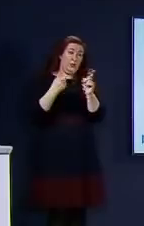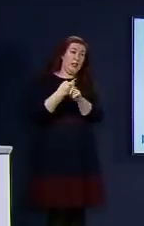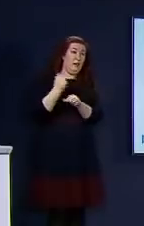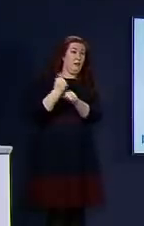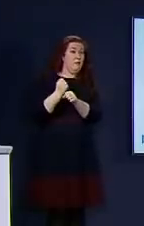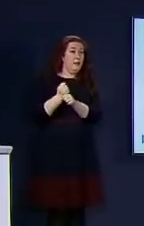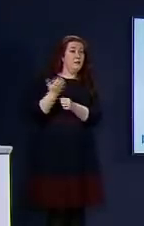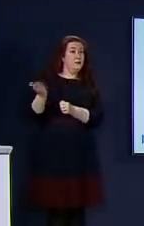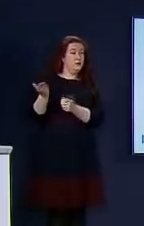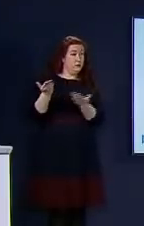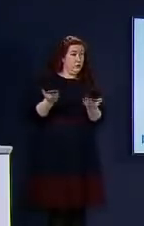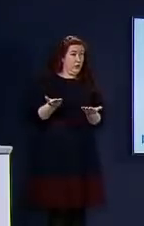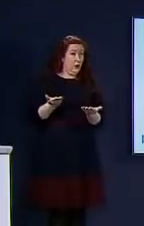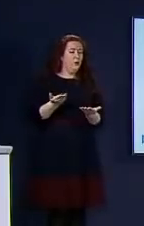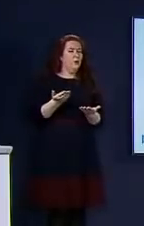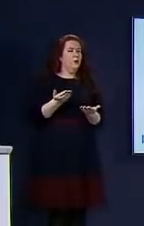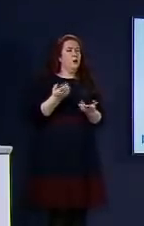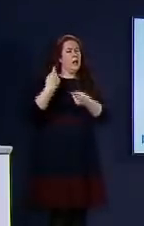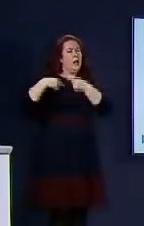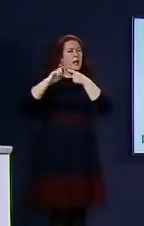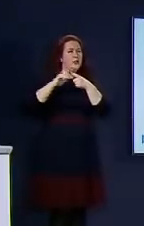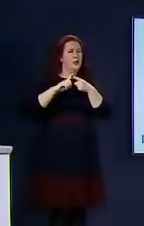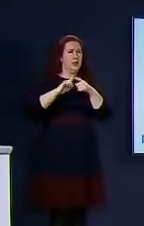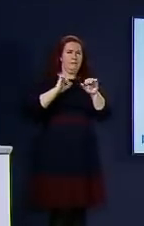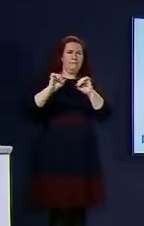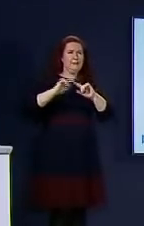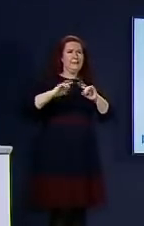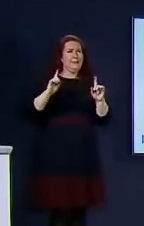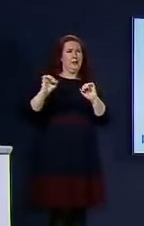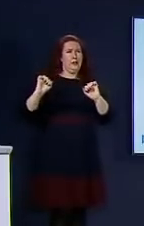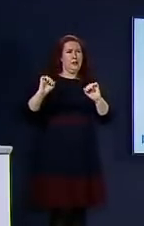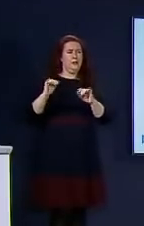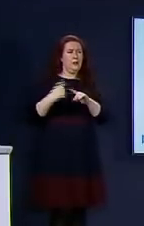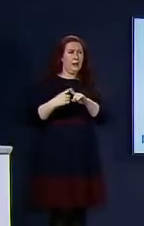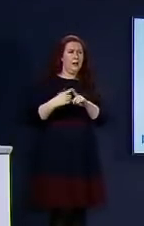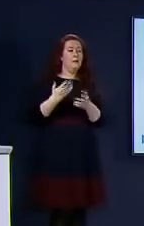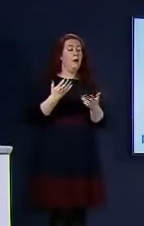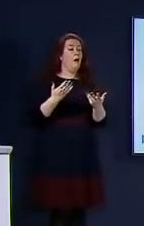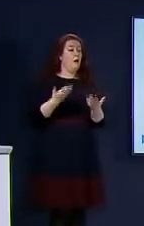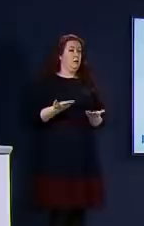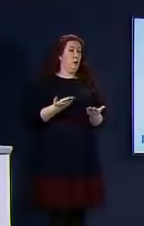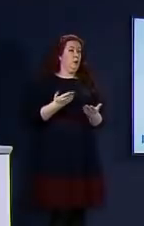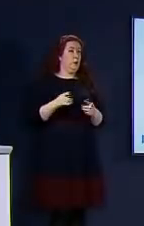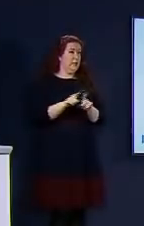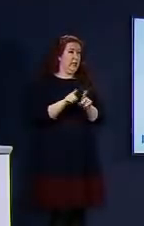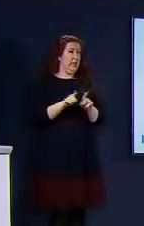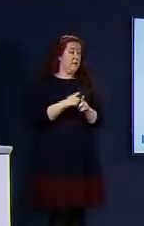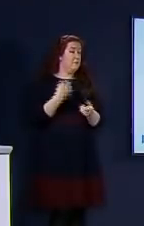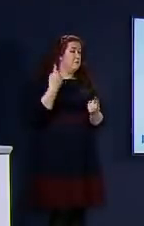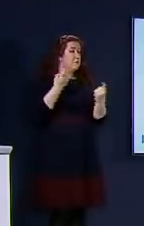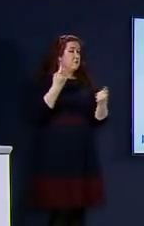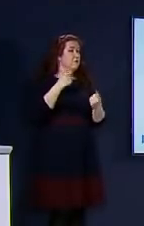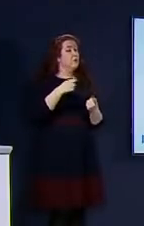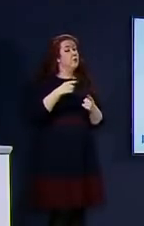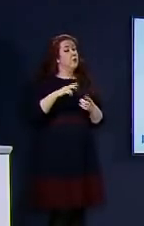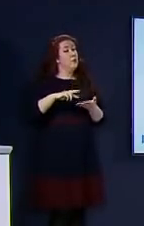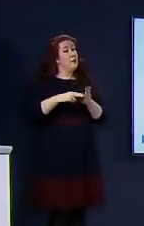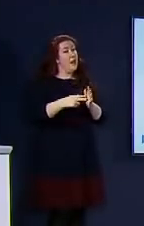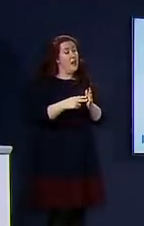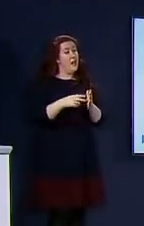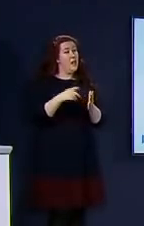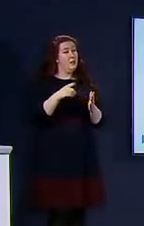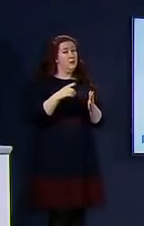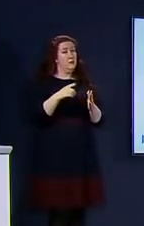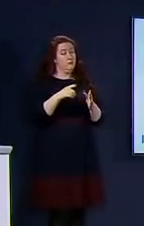at the moment. There were slight variations last year on the approaches that you did take around international travel. And I just wondered if it was your intention